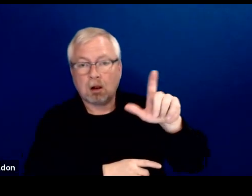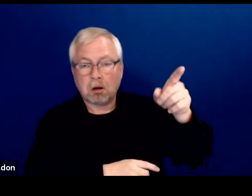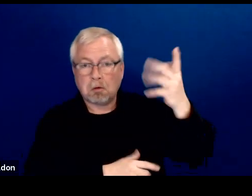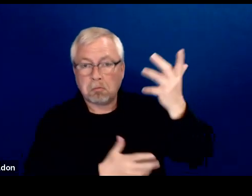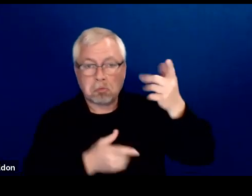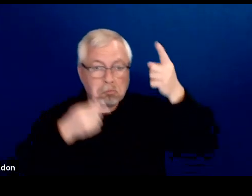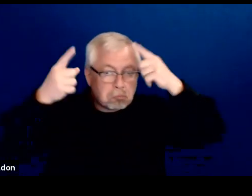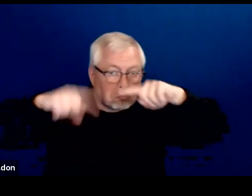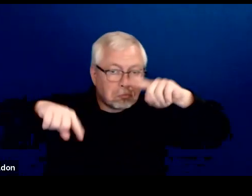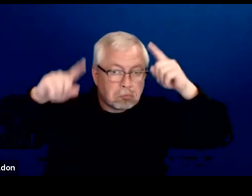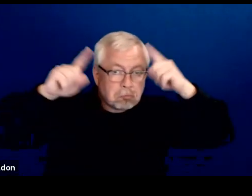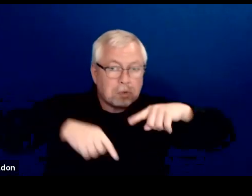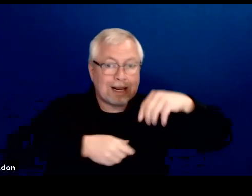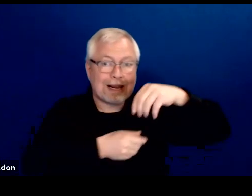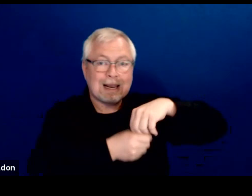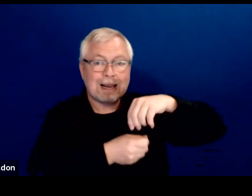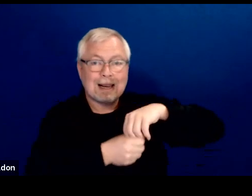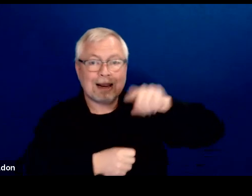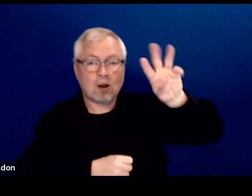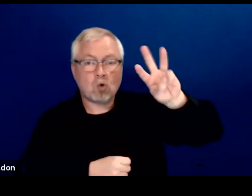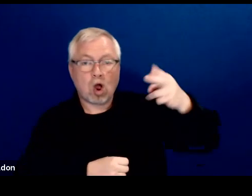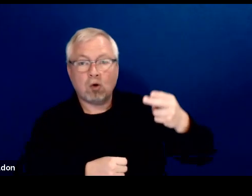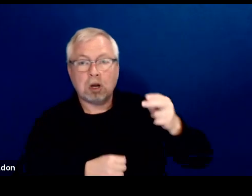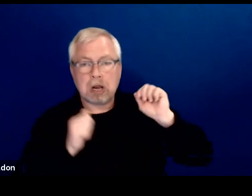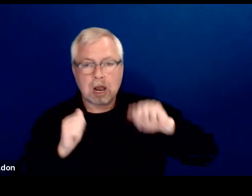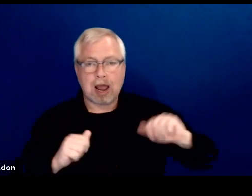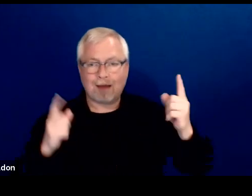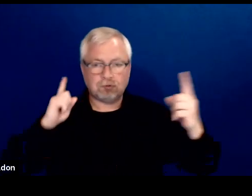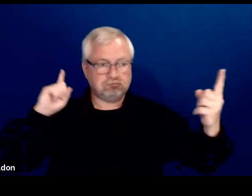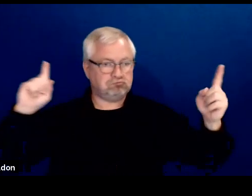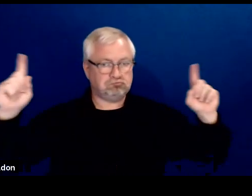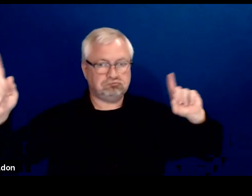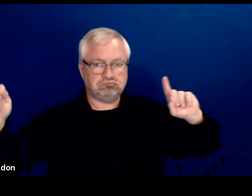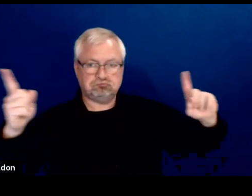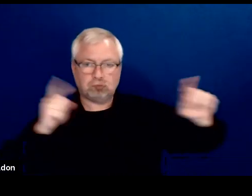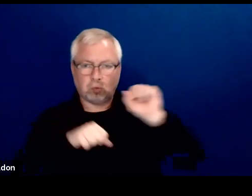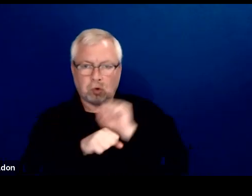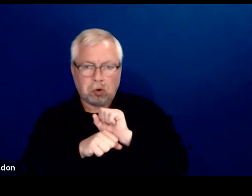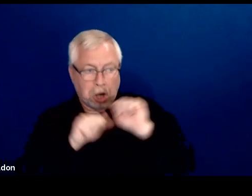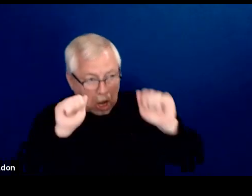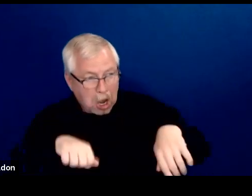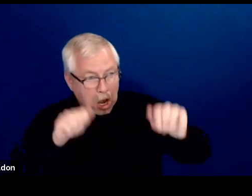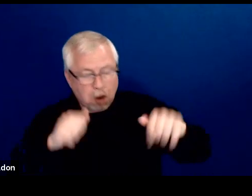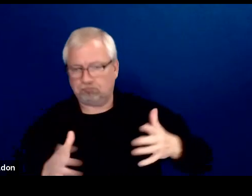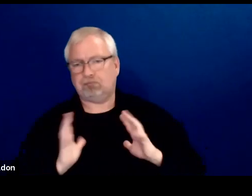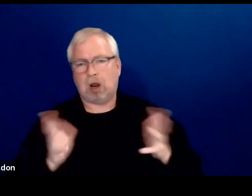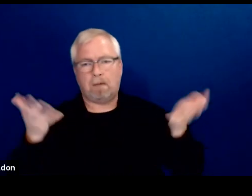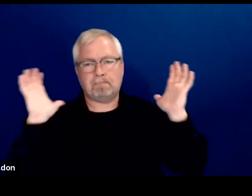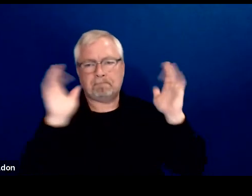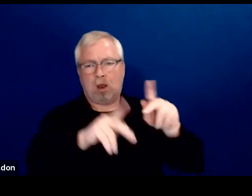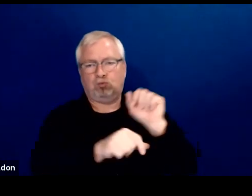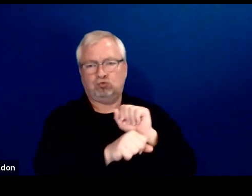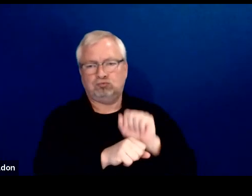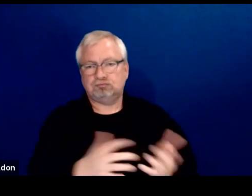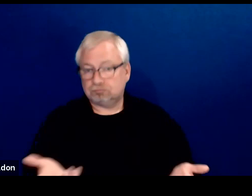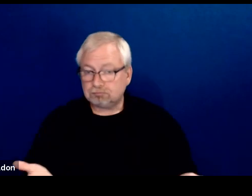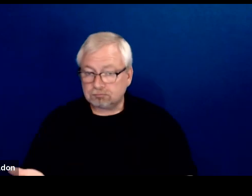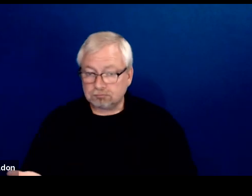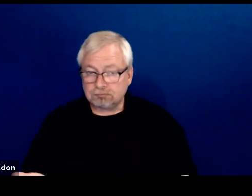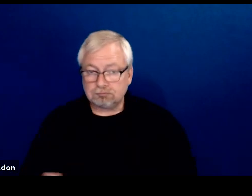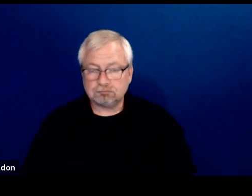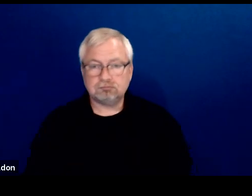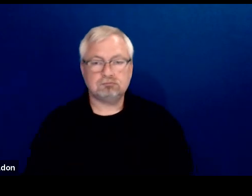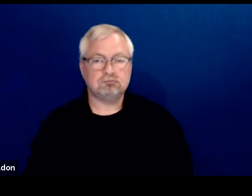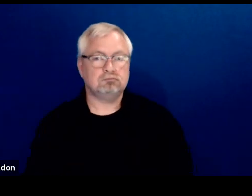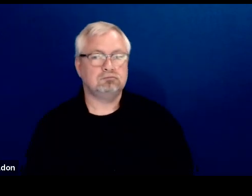And you have to answer your first question. They can go back tomorrow morning. It goes into effect tonight, 11:59. 11:59. You